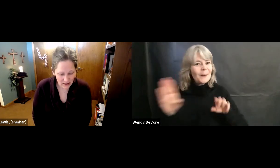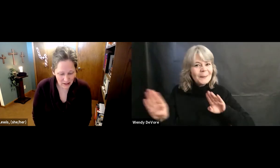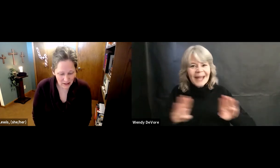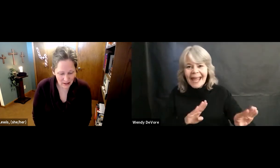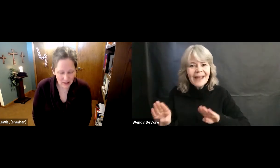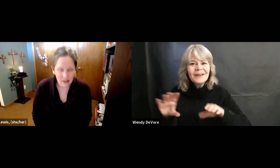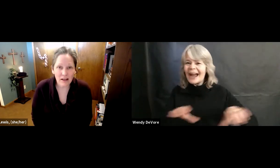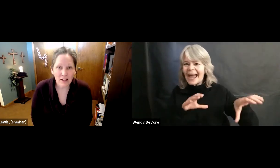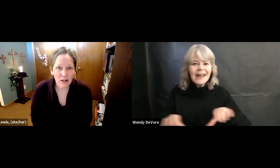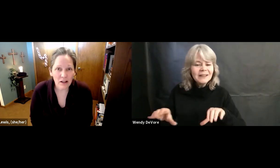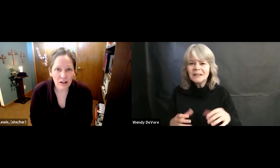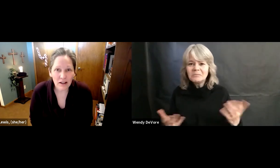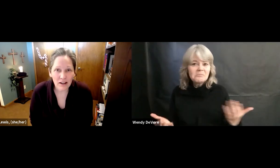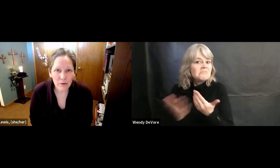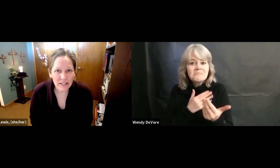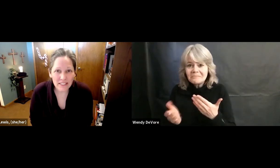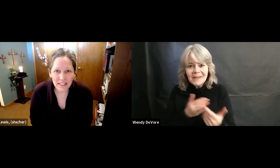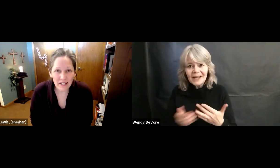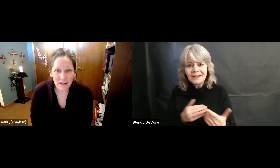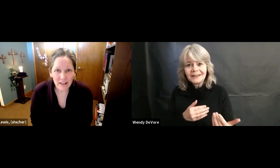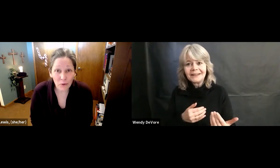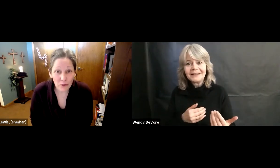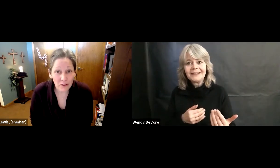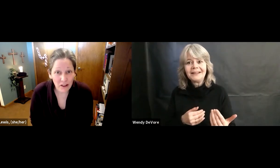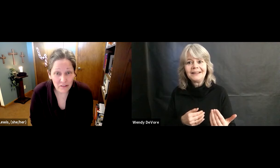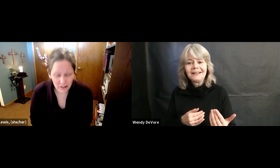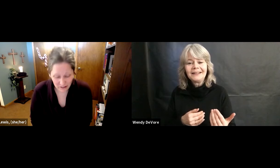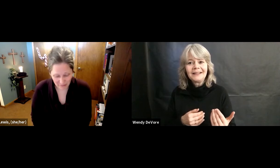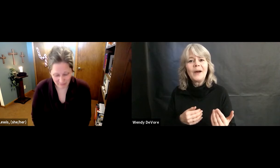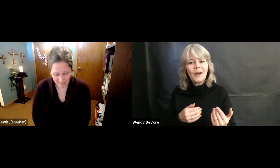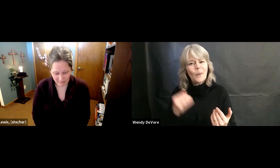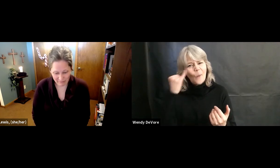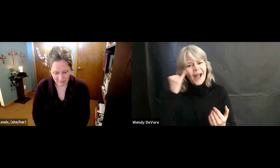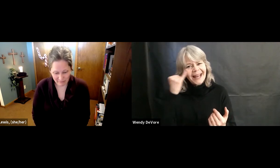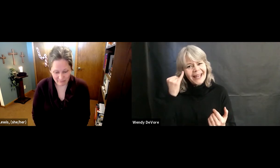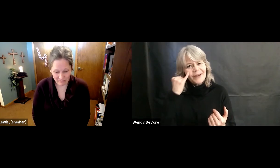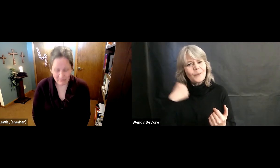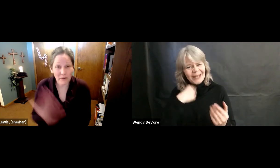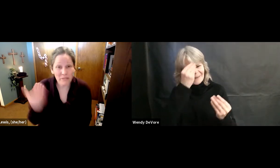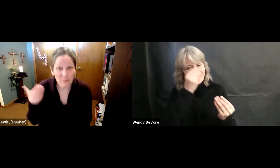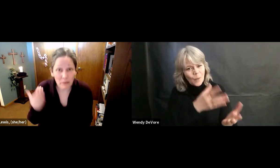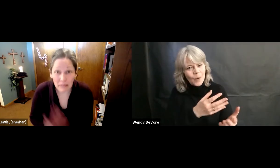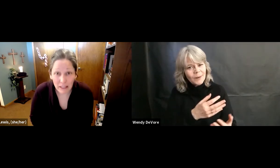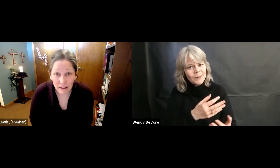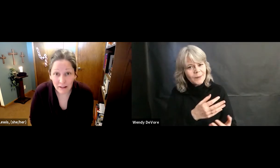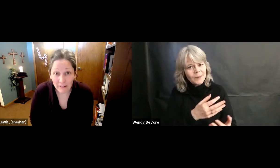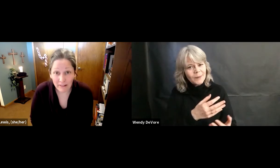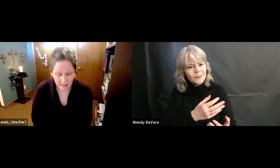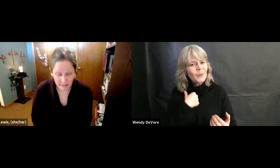we say, you are loved. Come sit by